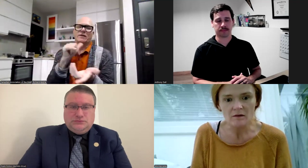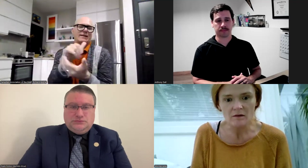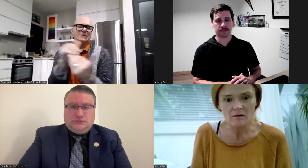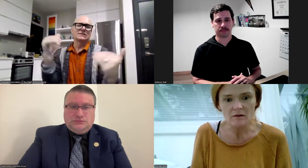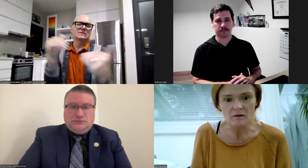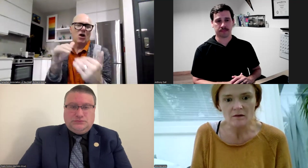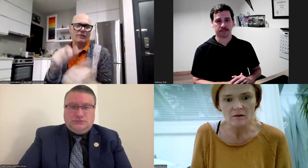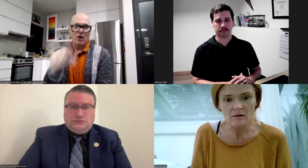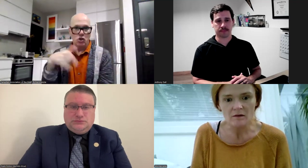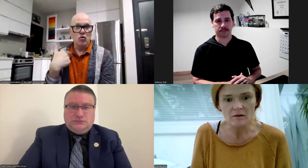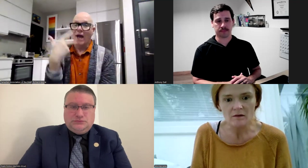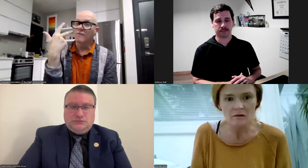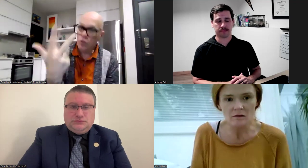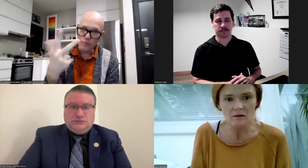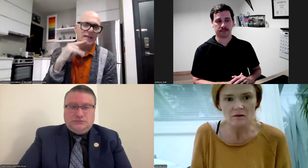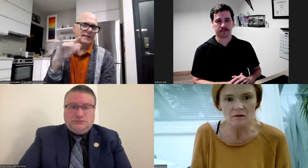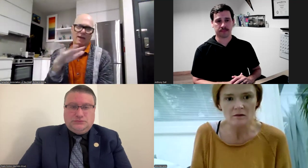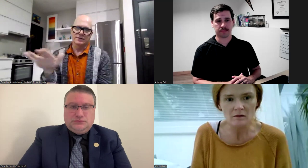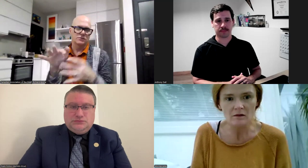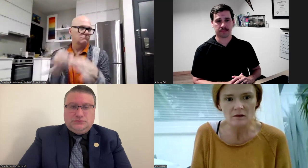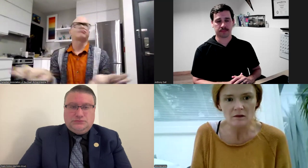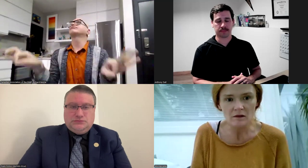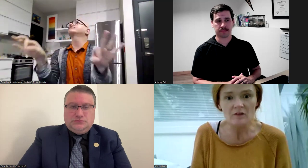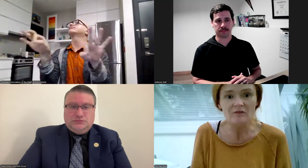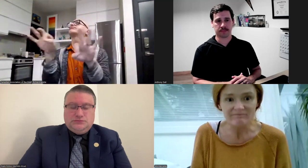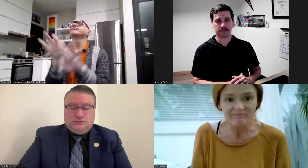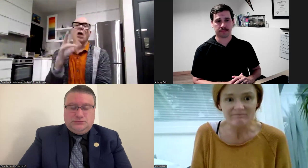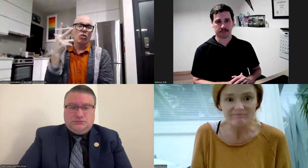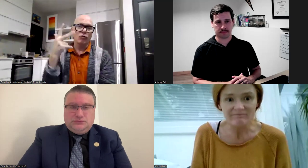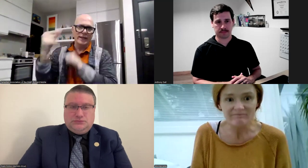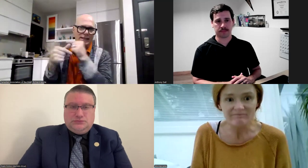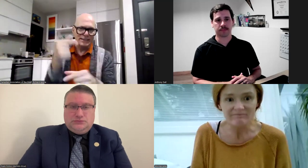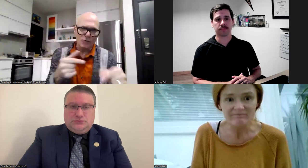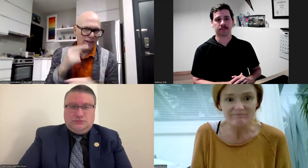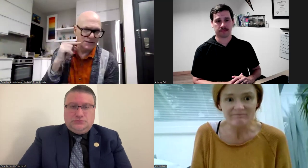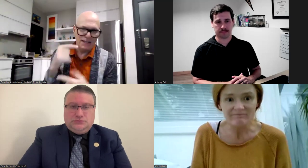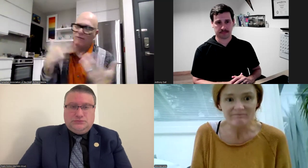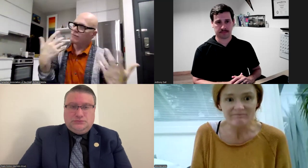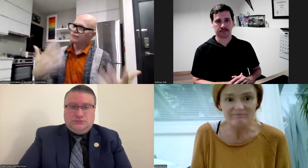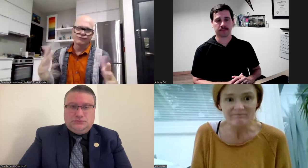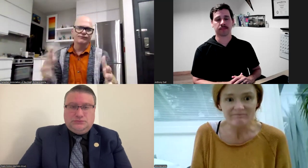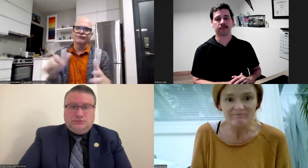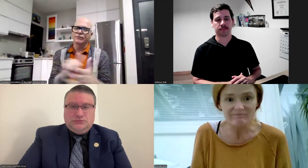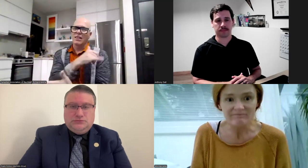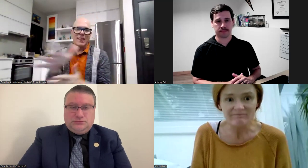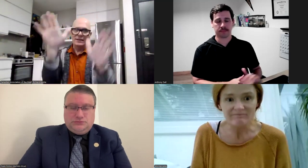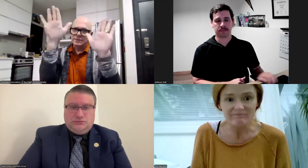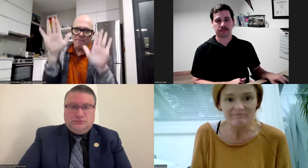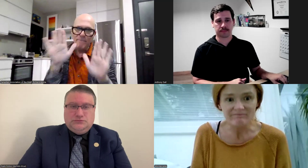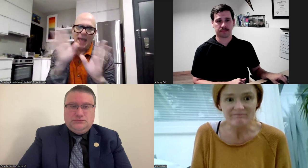Center the story on the deaf community, center the story on language access. You have 3 children. They want to be contributing members of society.